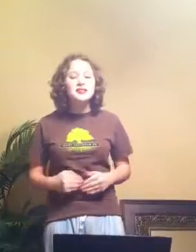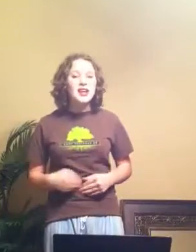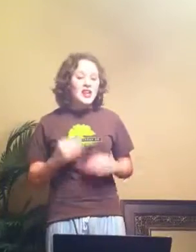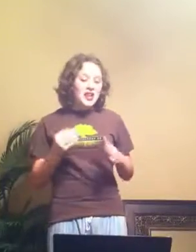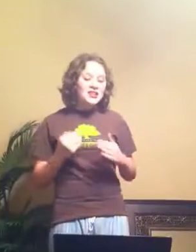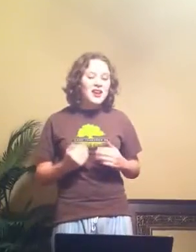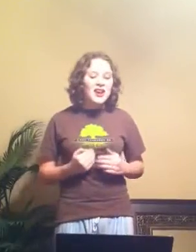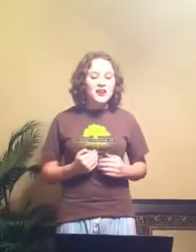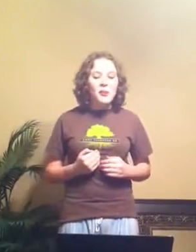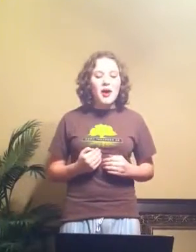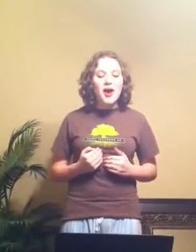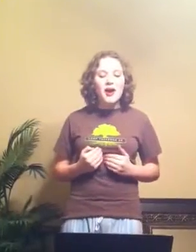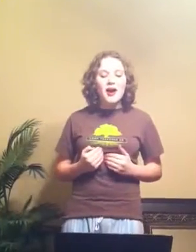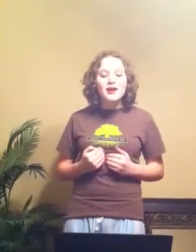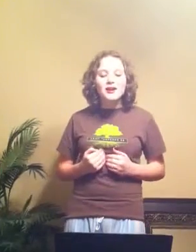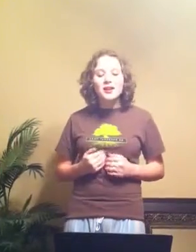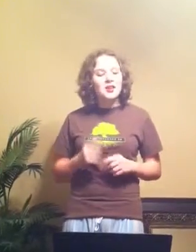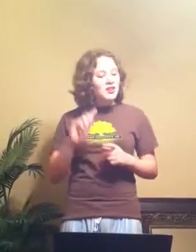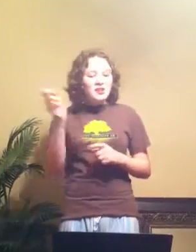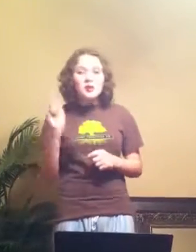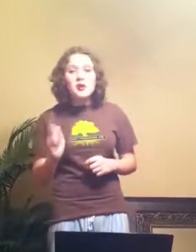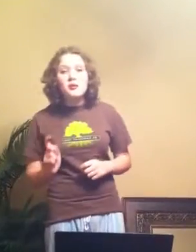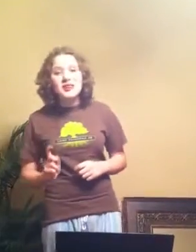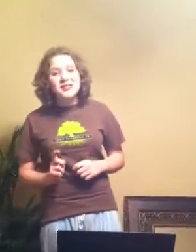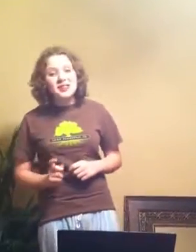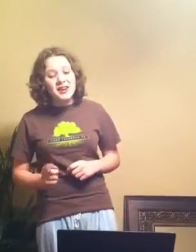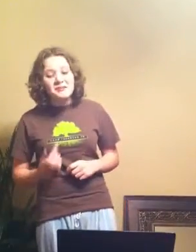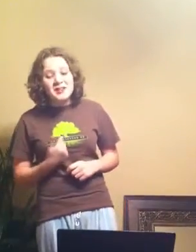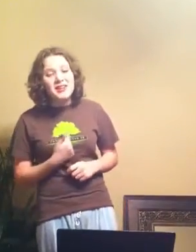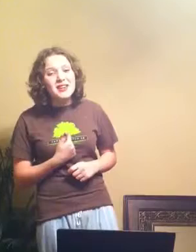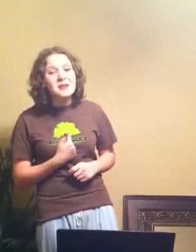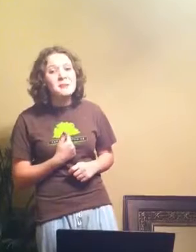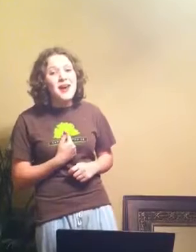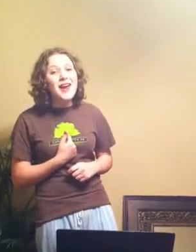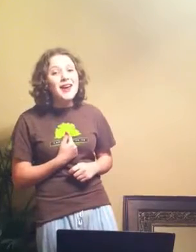promises. Now you're back, you don't get to get me